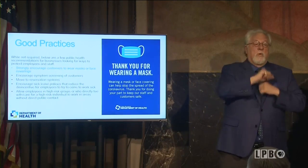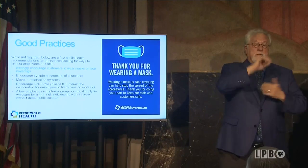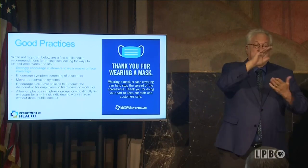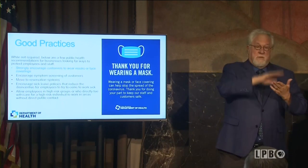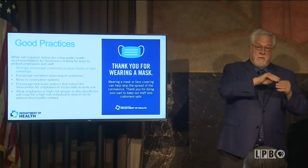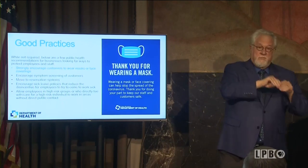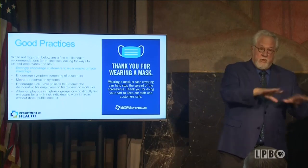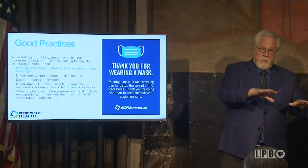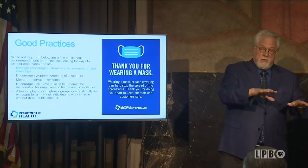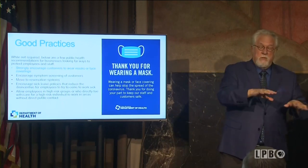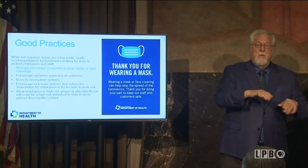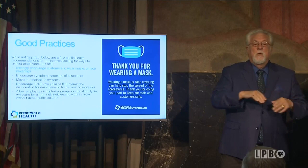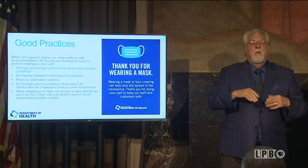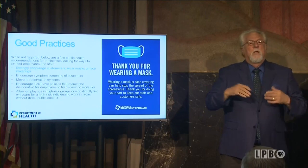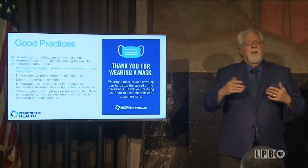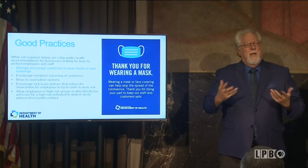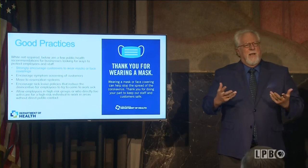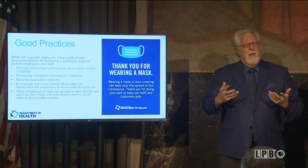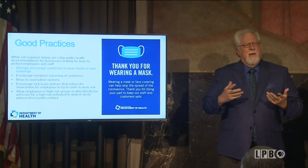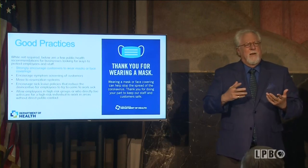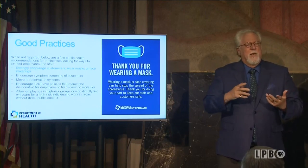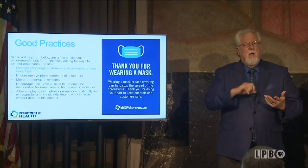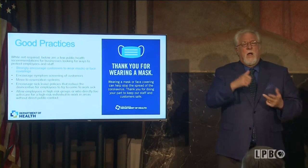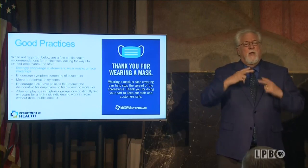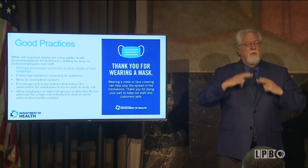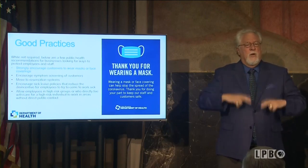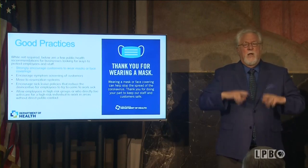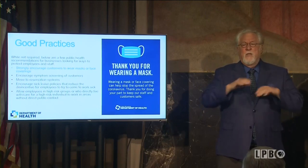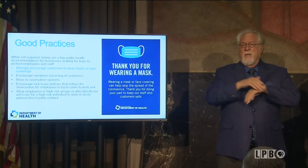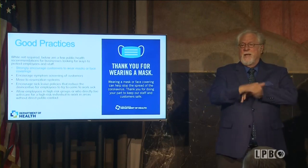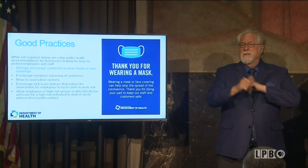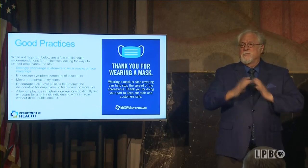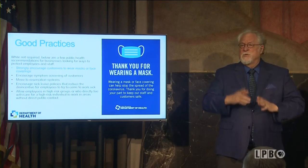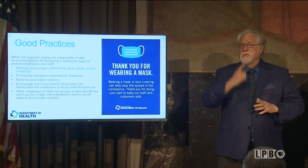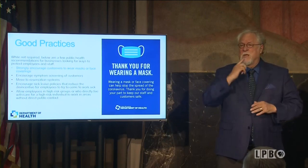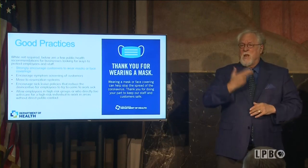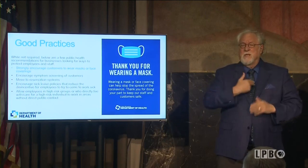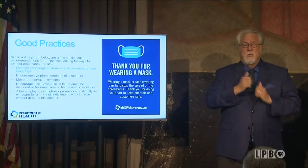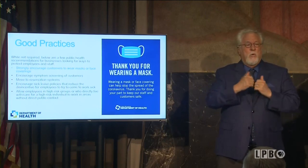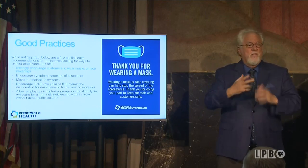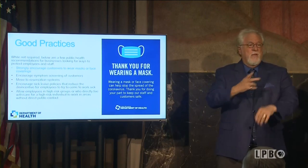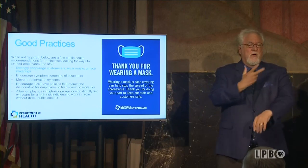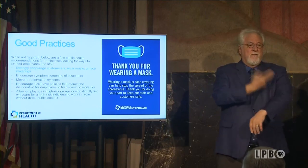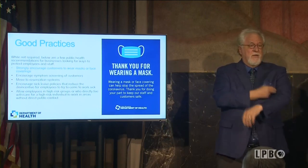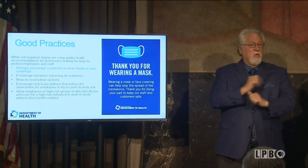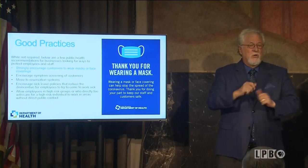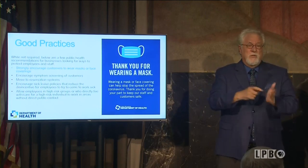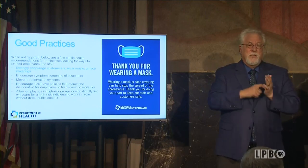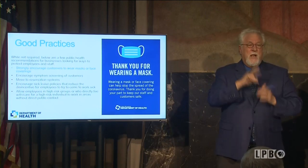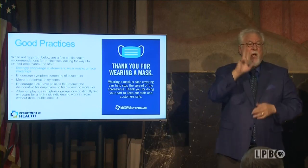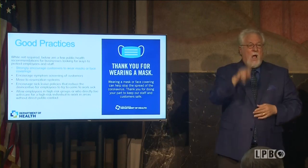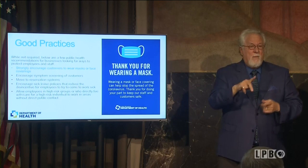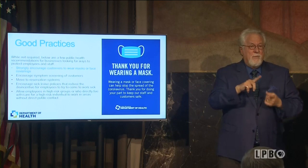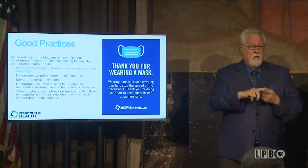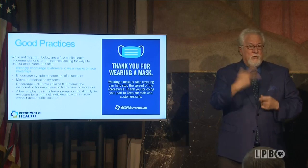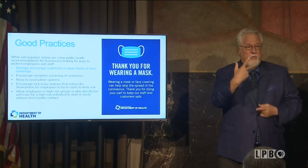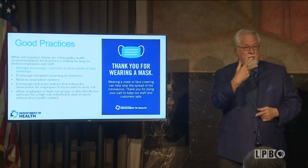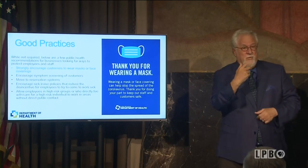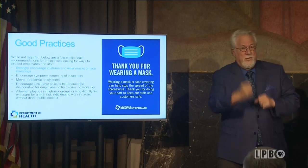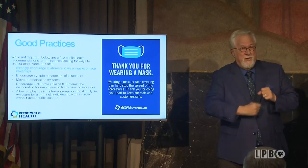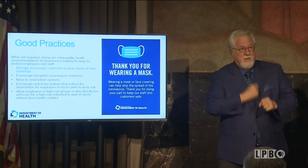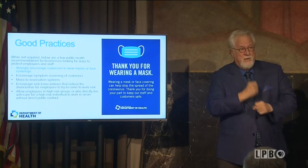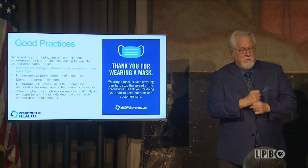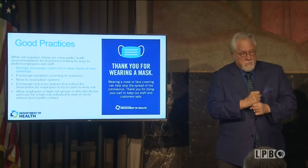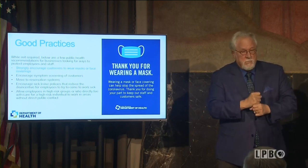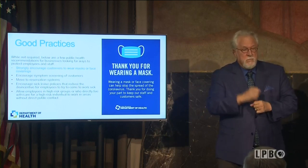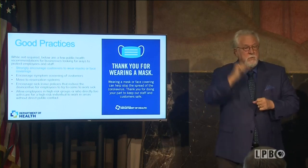is dramatically reduced. And public health experts tell us that without a vaccine, that could take up to 3 years. And so that's something to